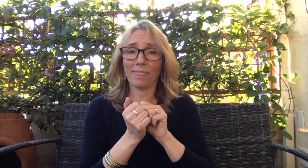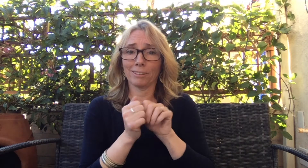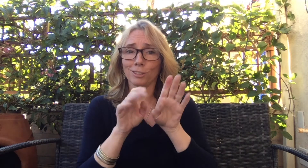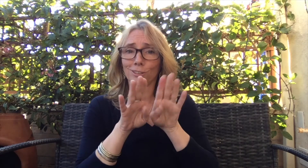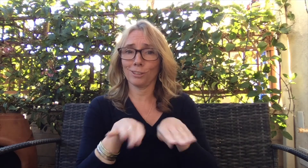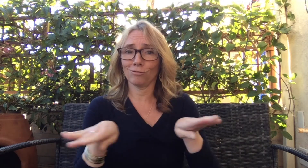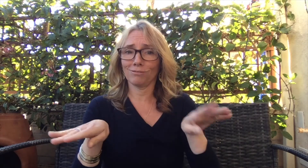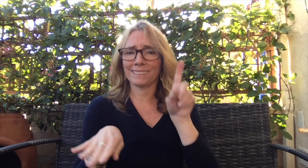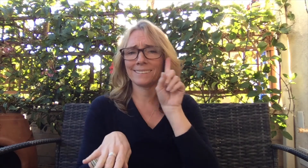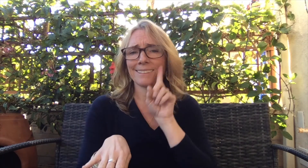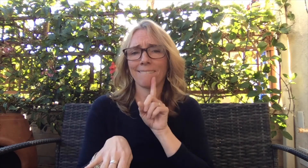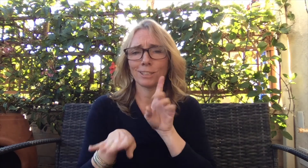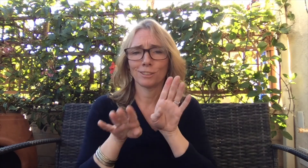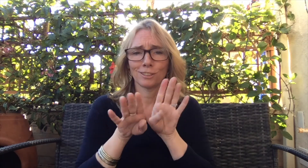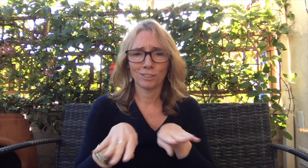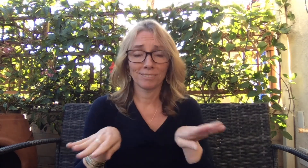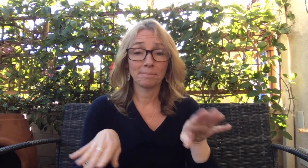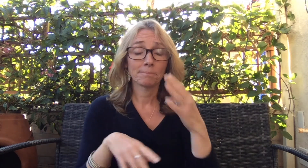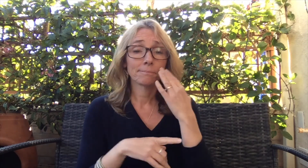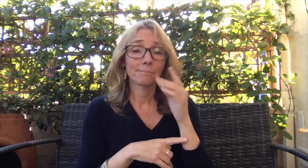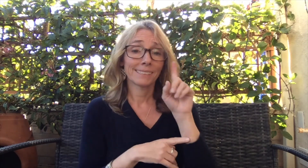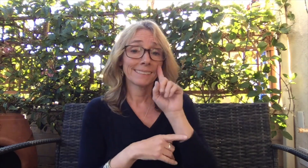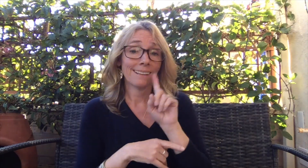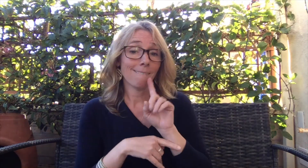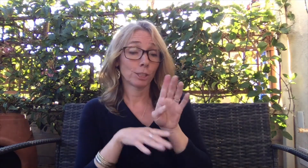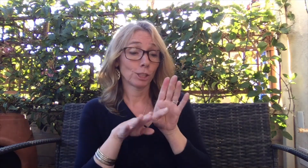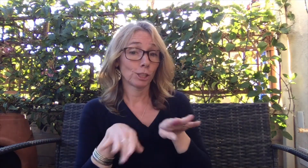as you observe and interact with deaf children.